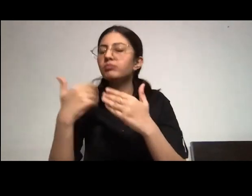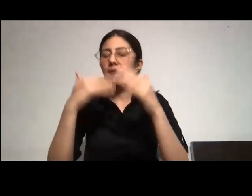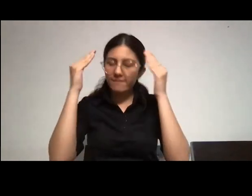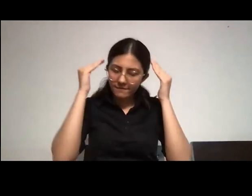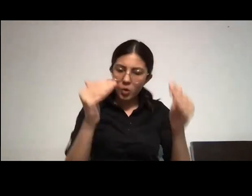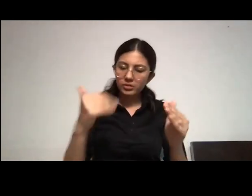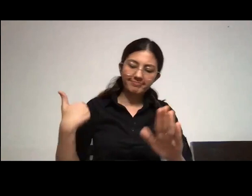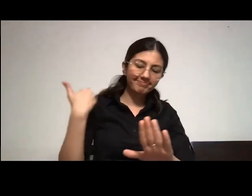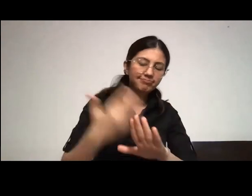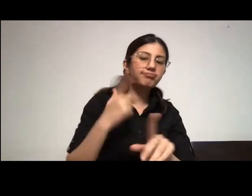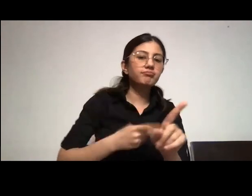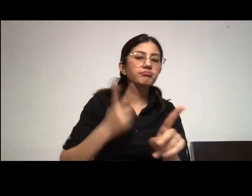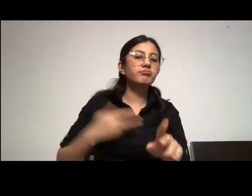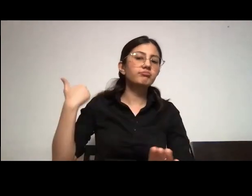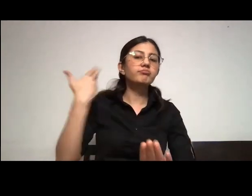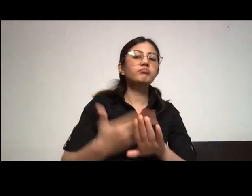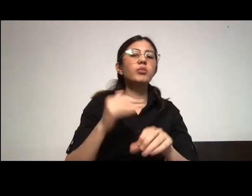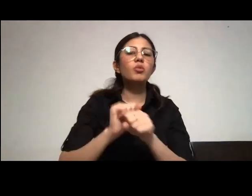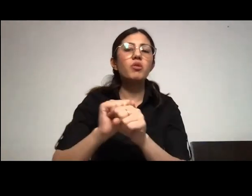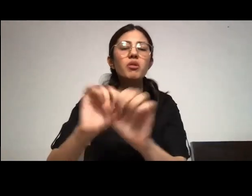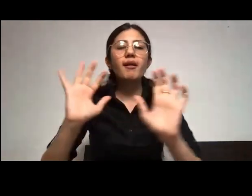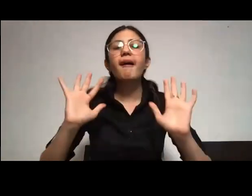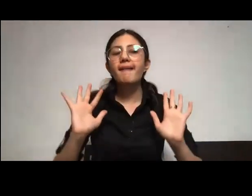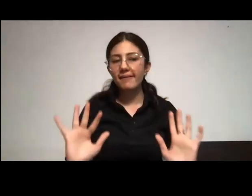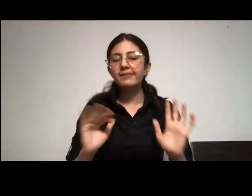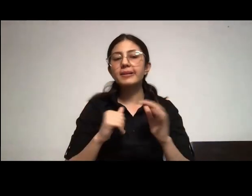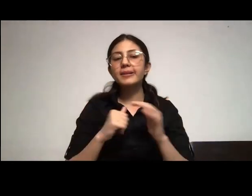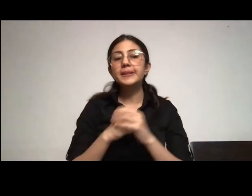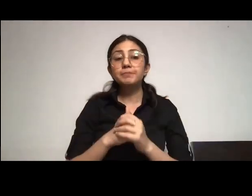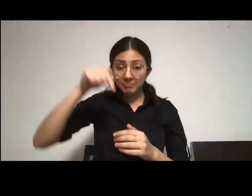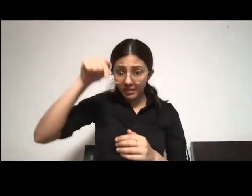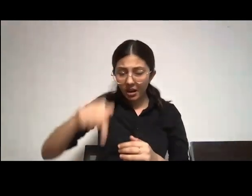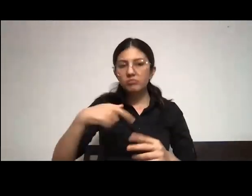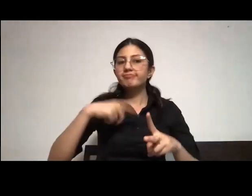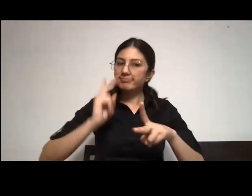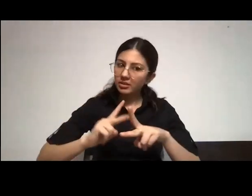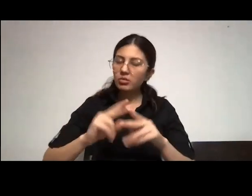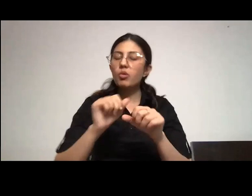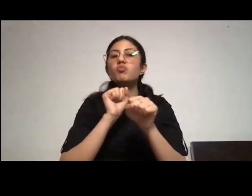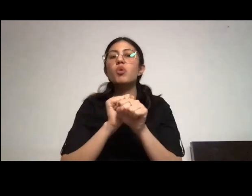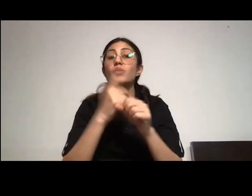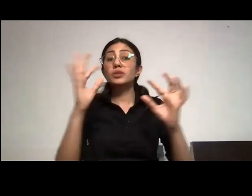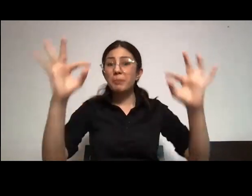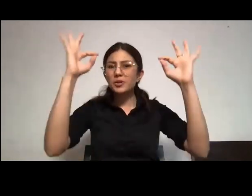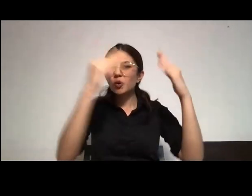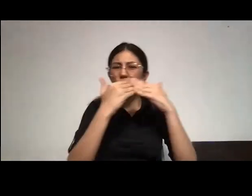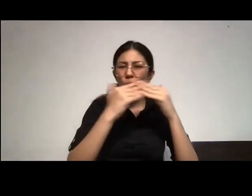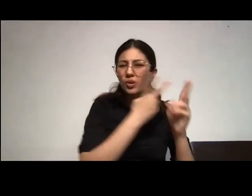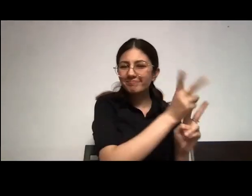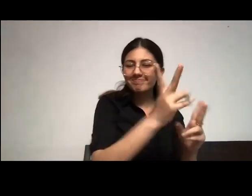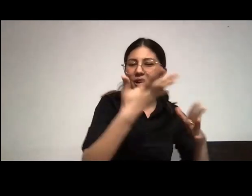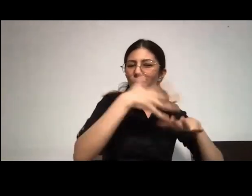focuses. And that's why now we are also working with a lot of special schools starting from Maharashtra